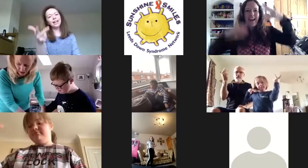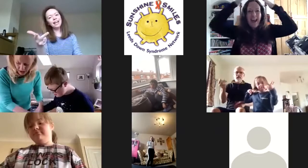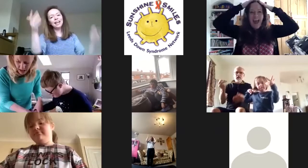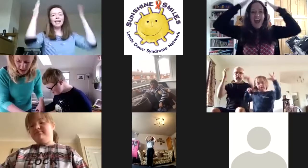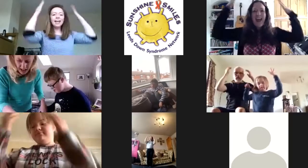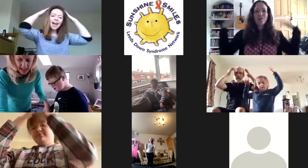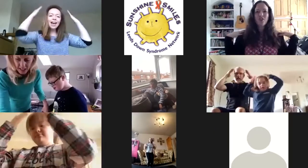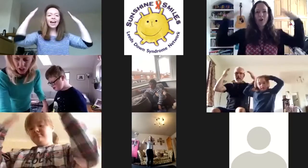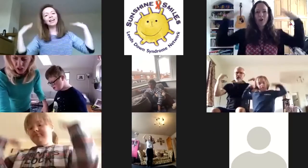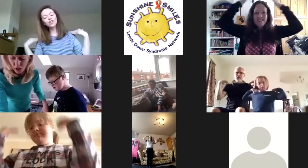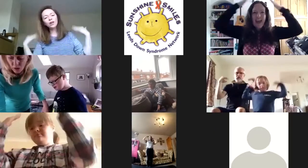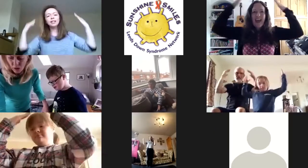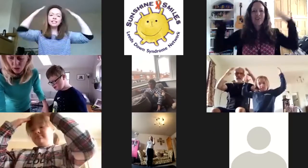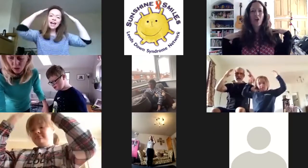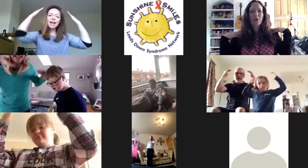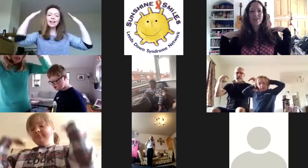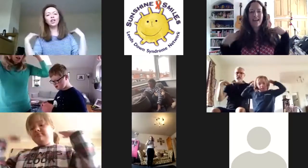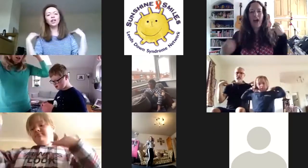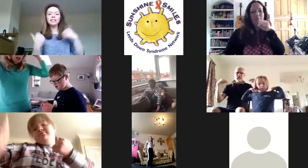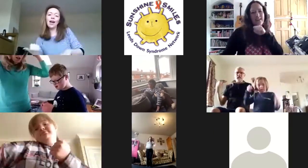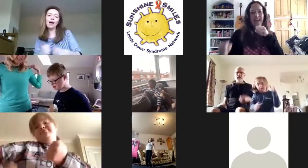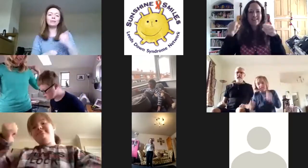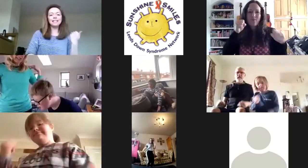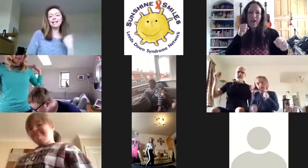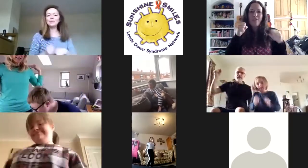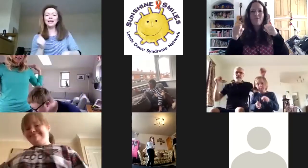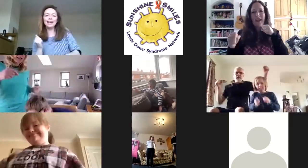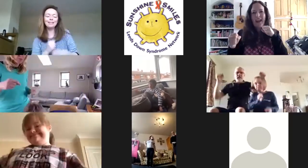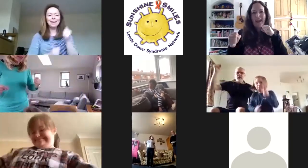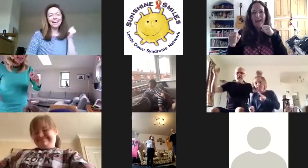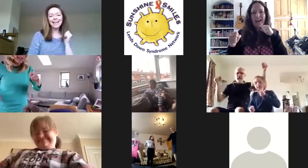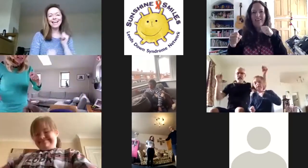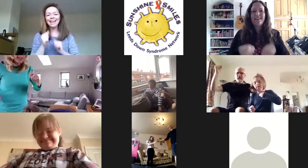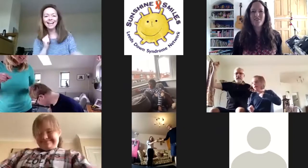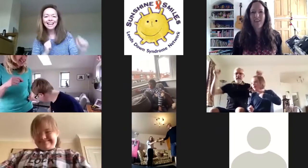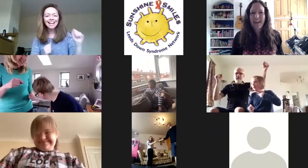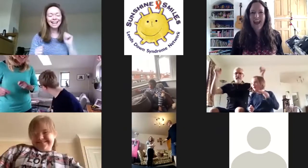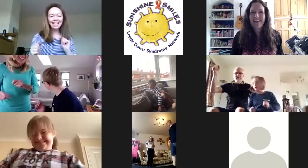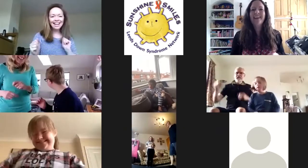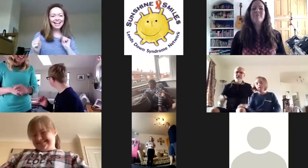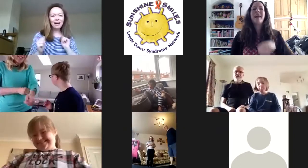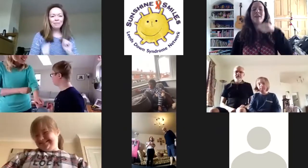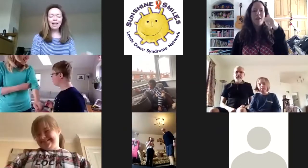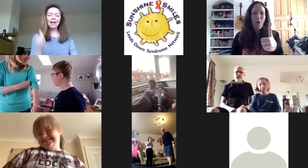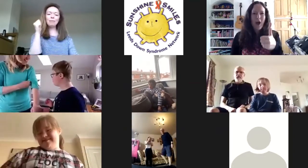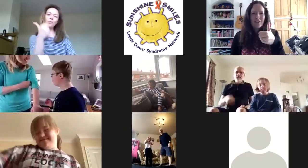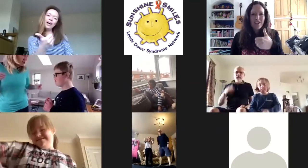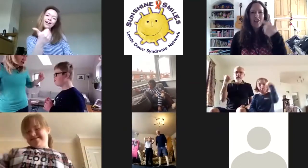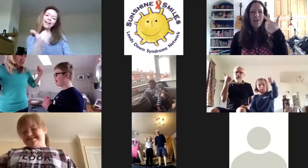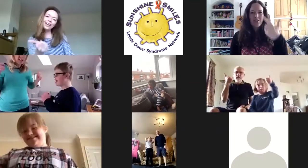1, 2, 3, head and shoulders, come and dance with me. Let's do that again. Baby